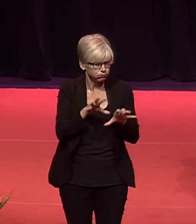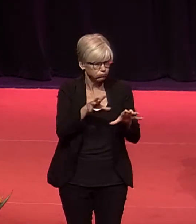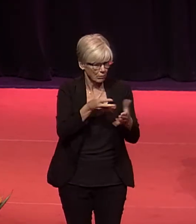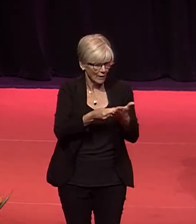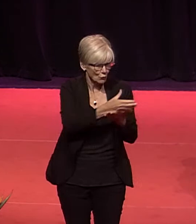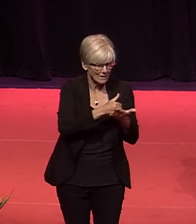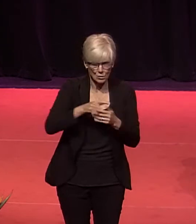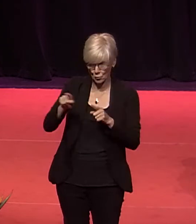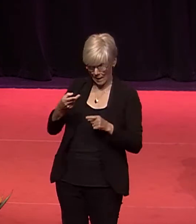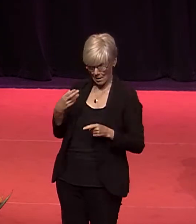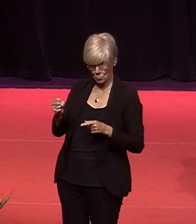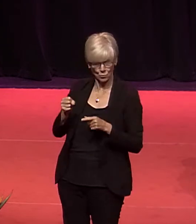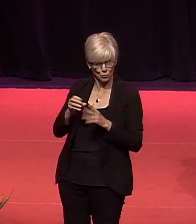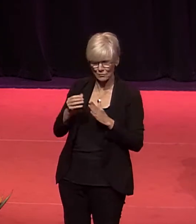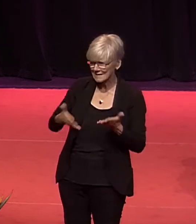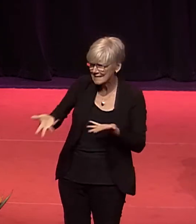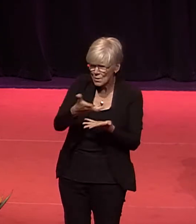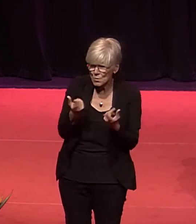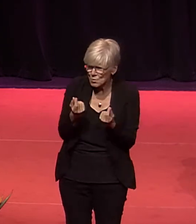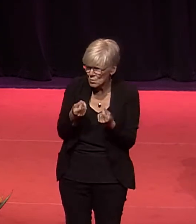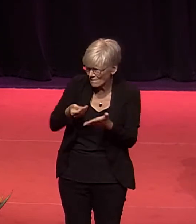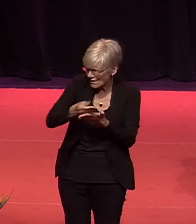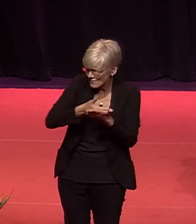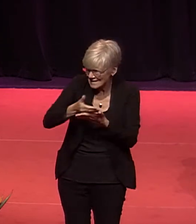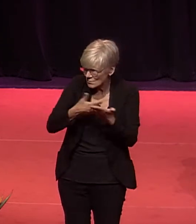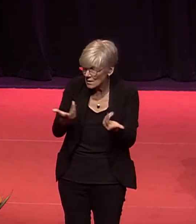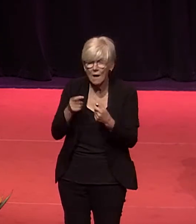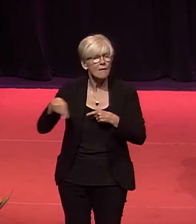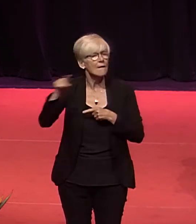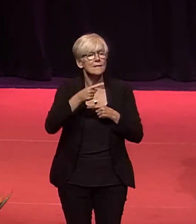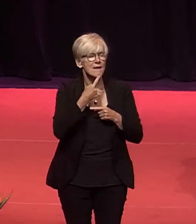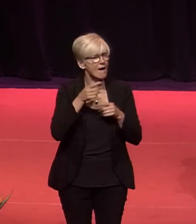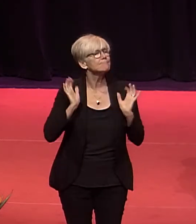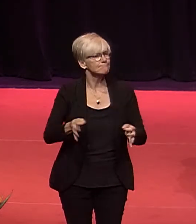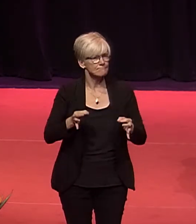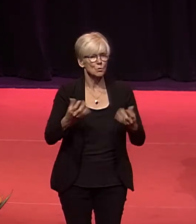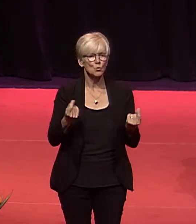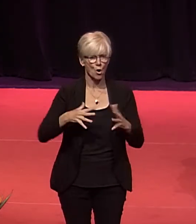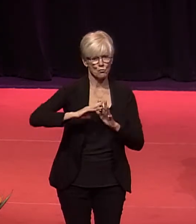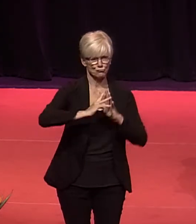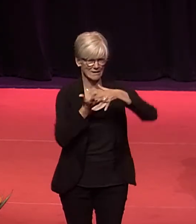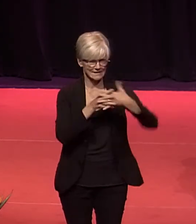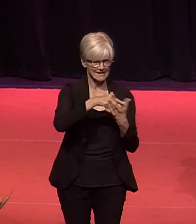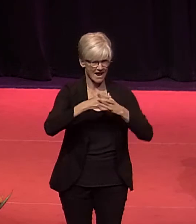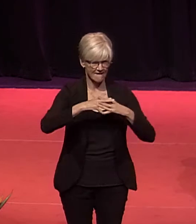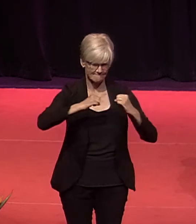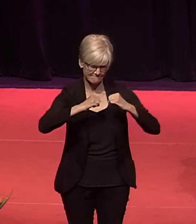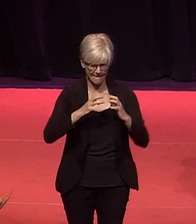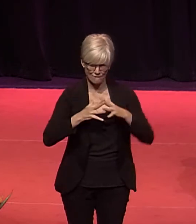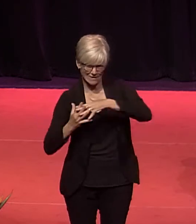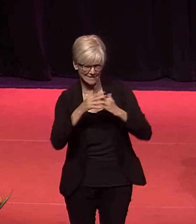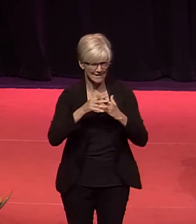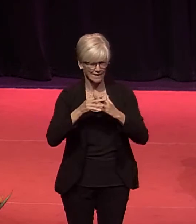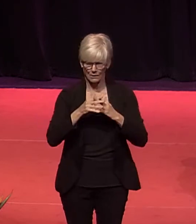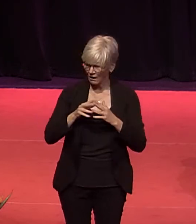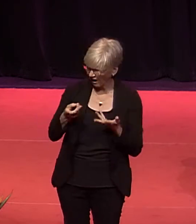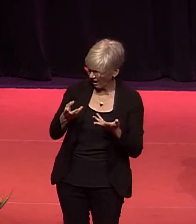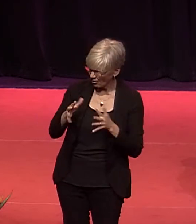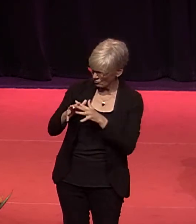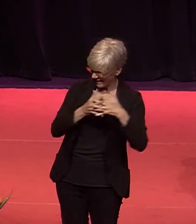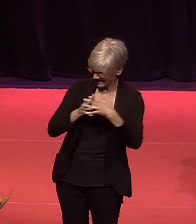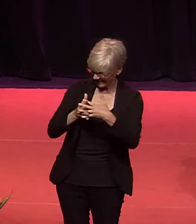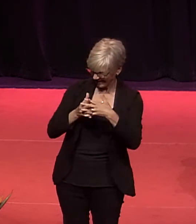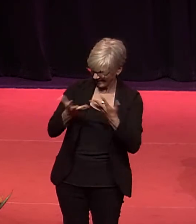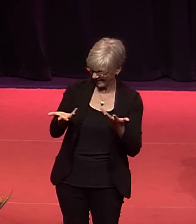students, what are we going to do? They said, okay, miss, we're going to have a wrestling match. Like, a wrestling match? Like, you guys know that they're